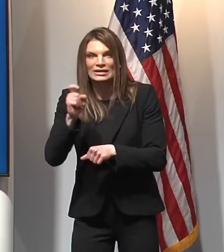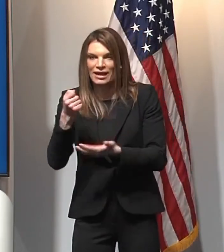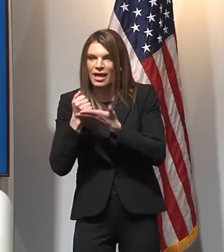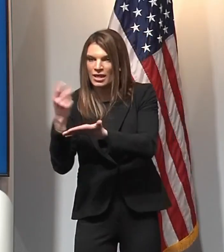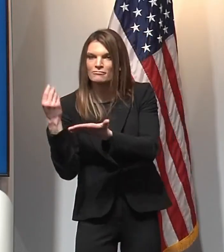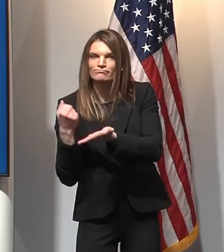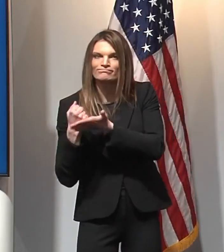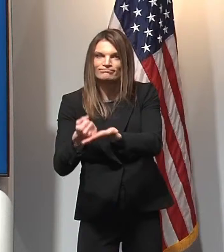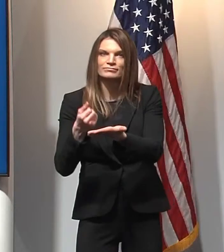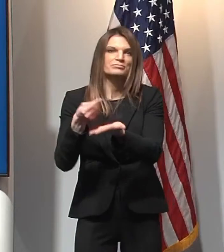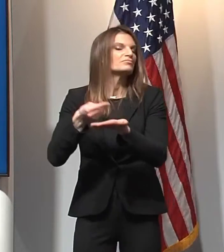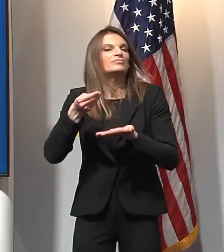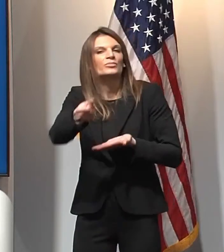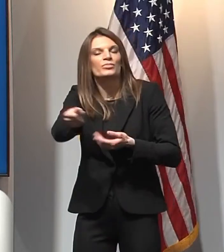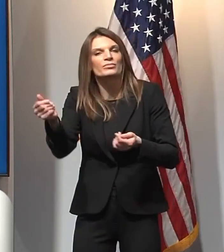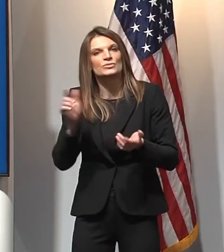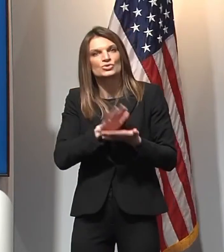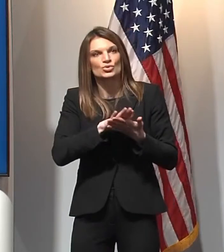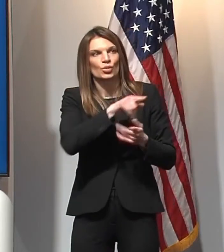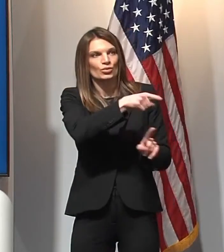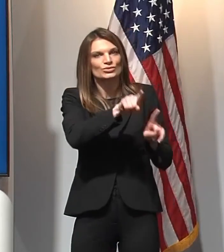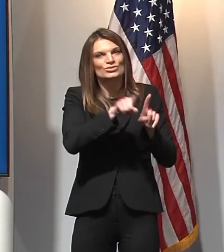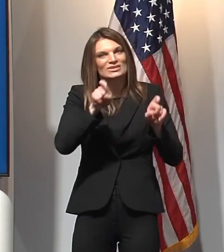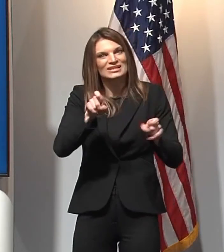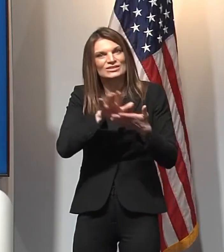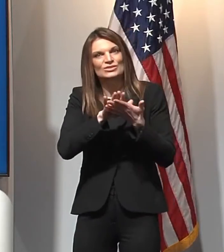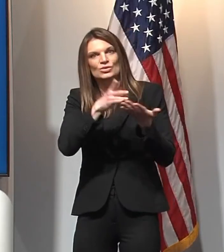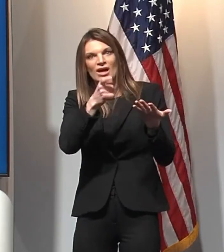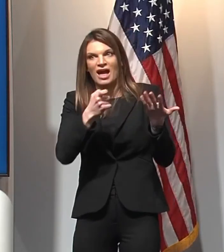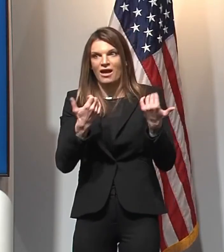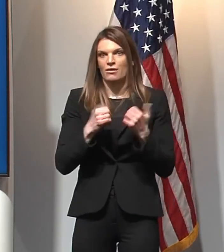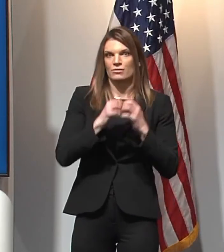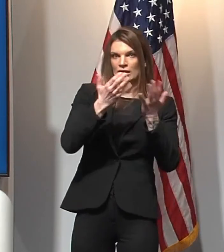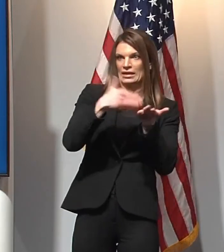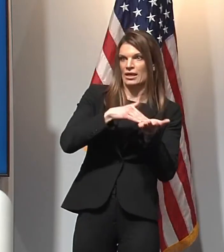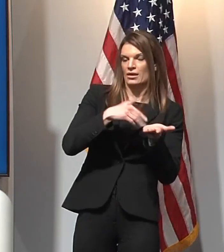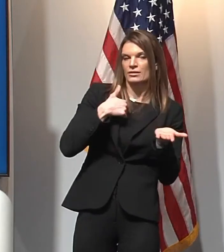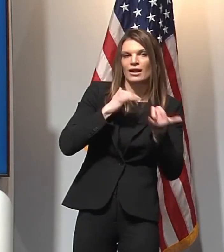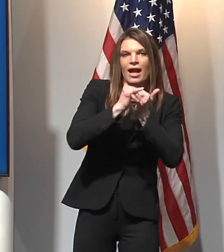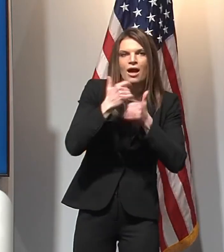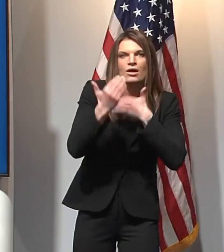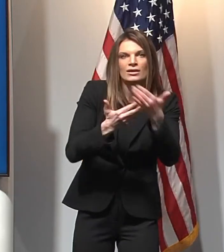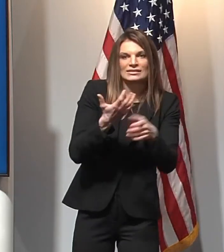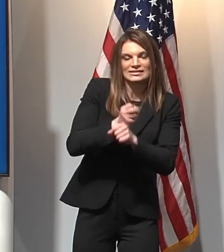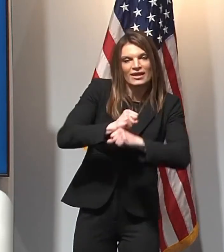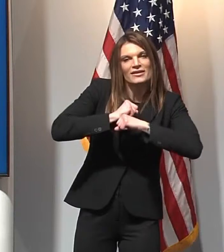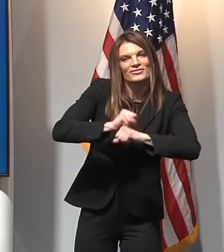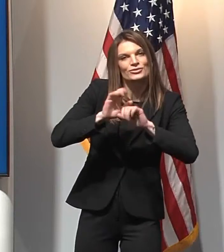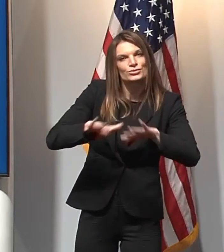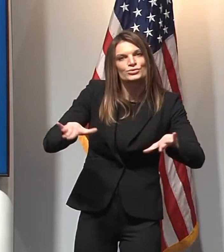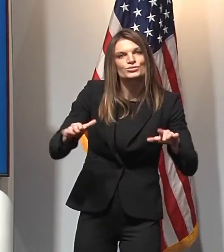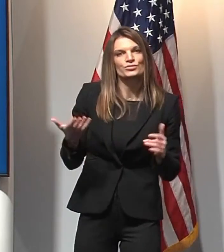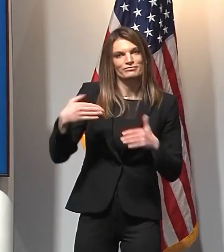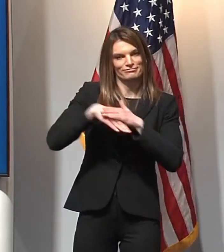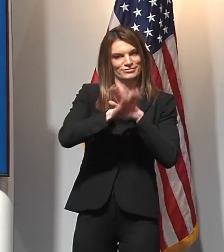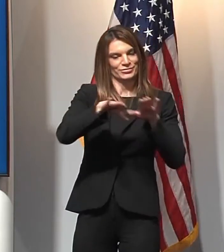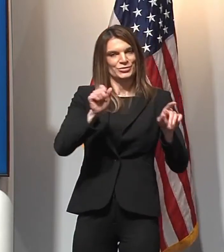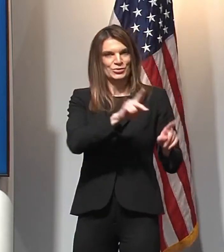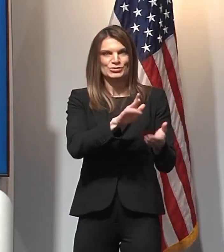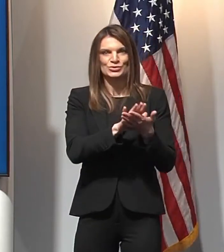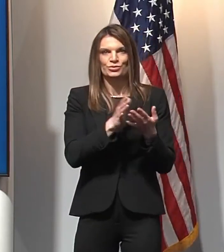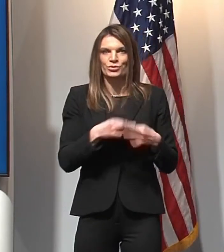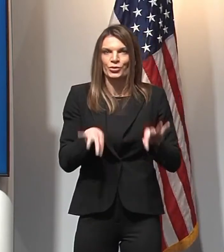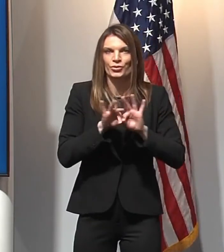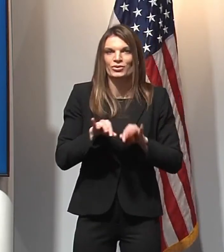pandemic, to help make sure that our schools have the supports they need to re-engage and to keep kids in person. These